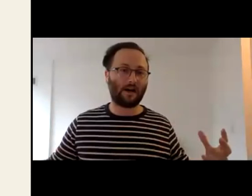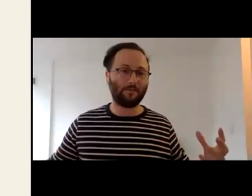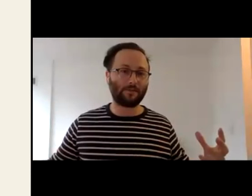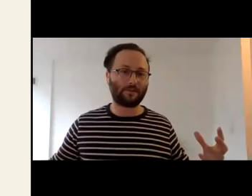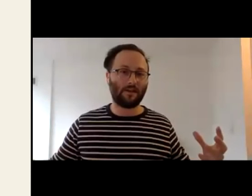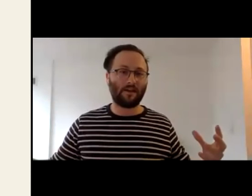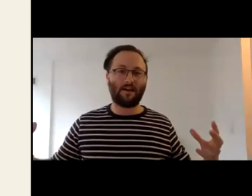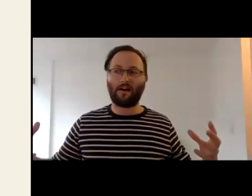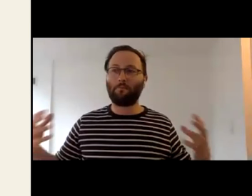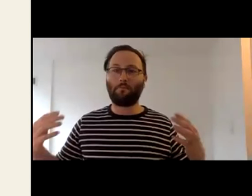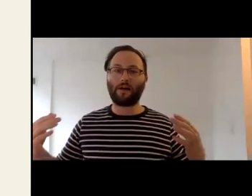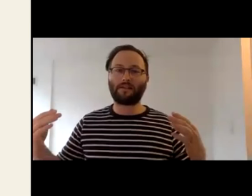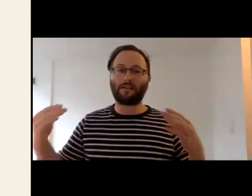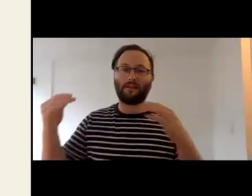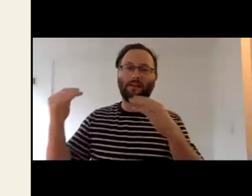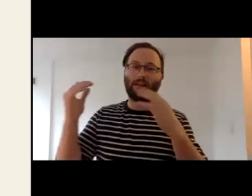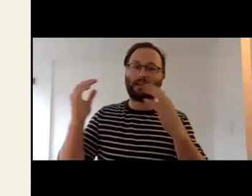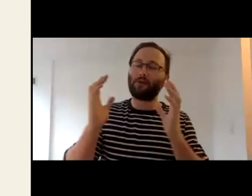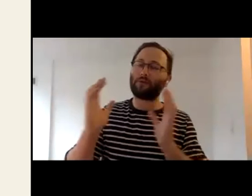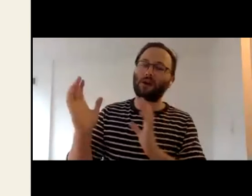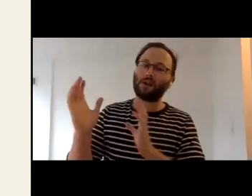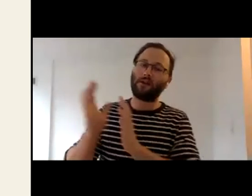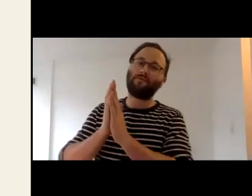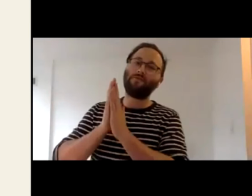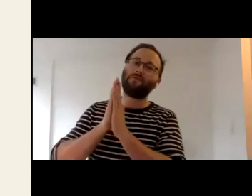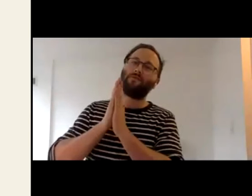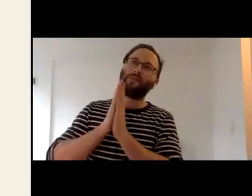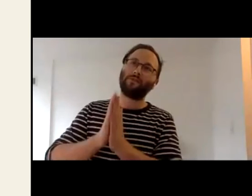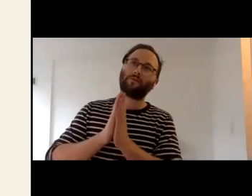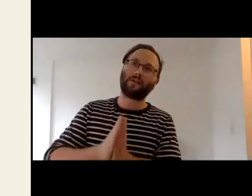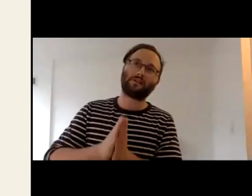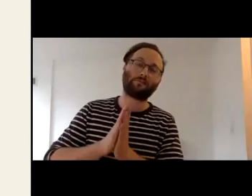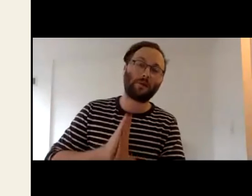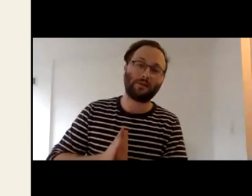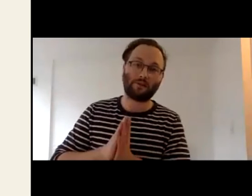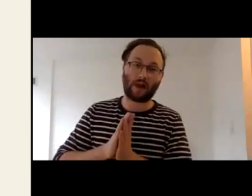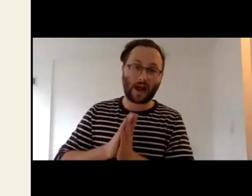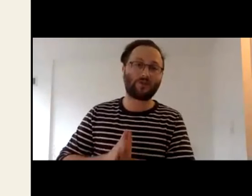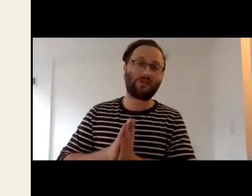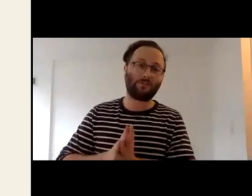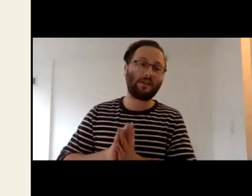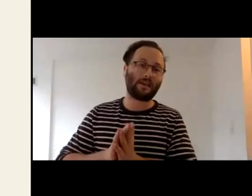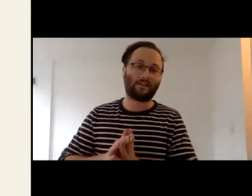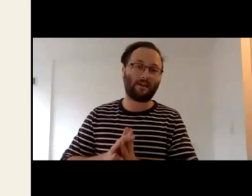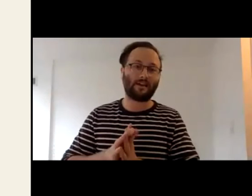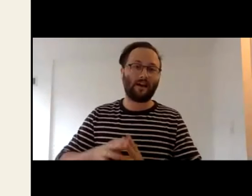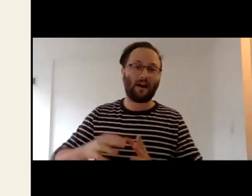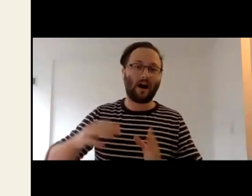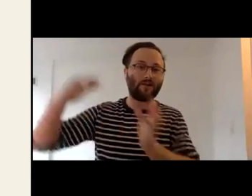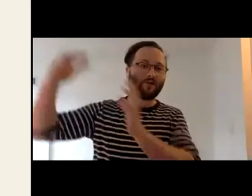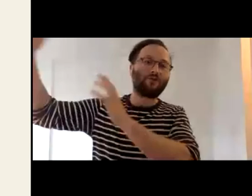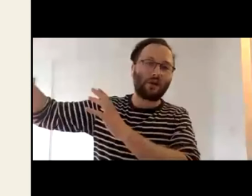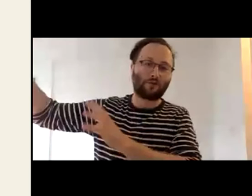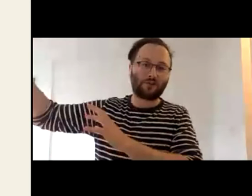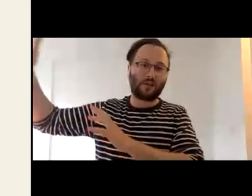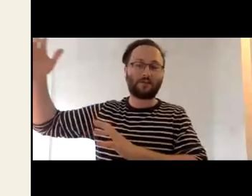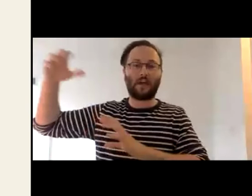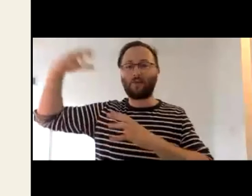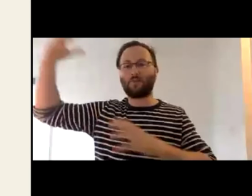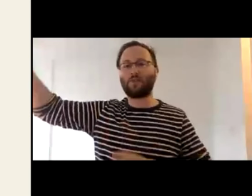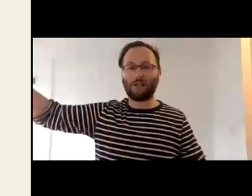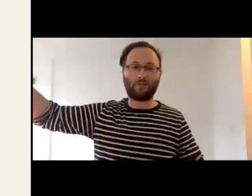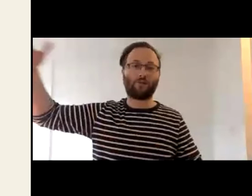at times, but like we're talking, if you feel ridiculous, it's probably because you're actually speaking at like